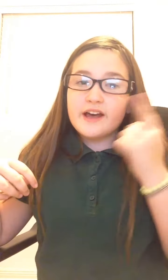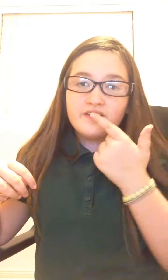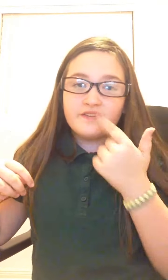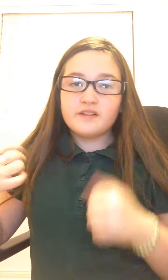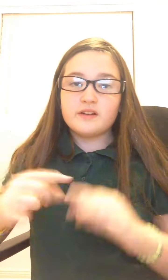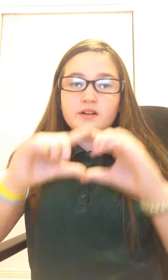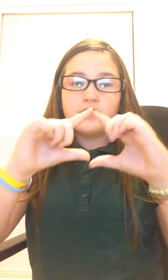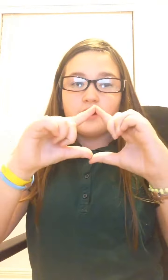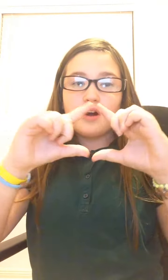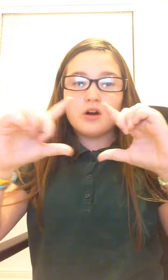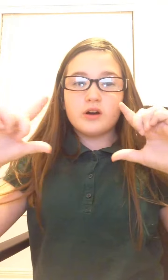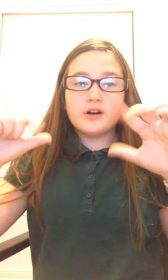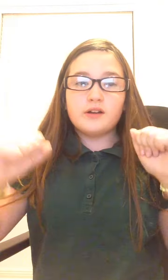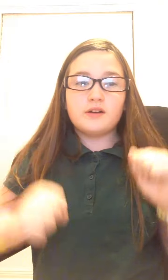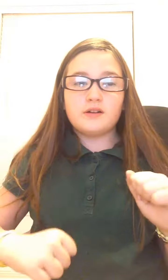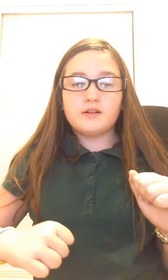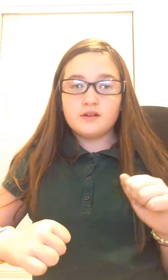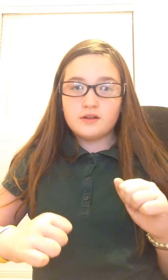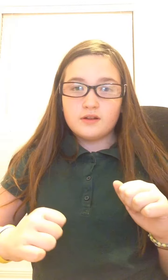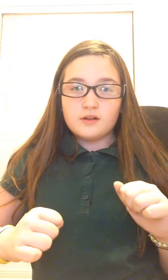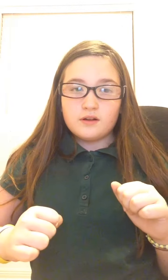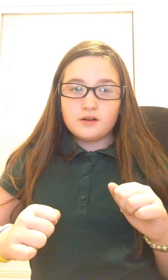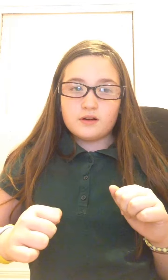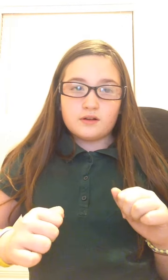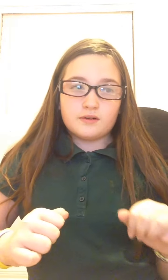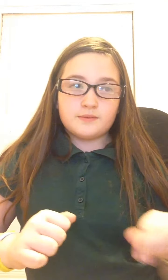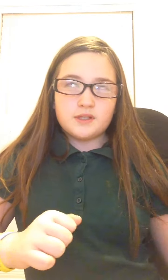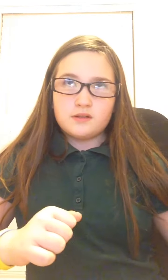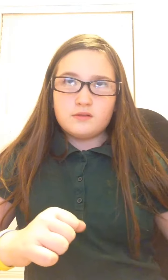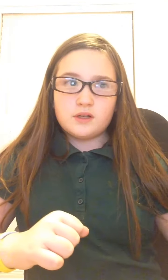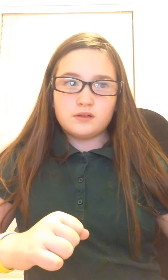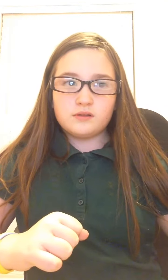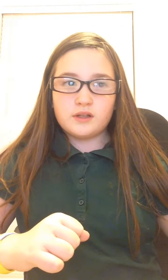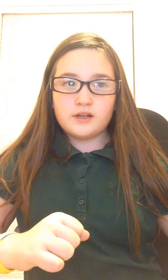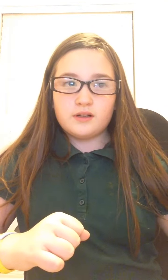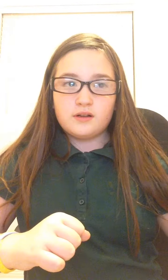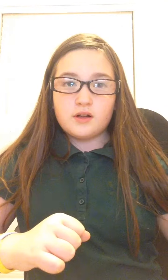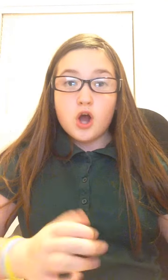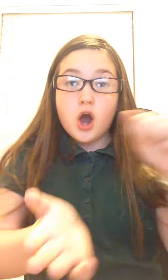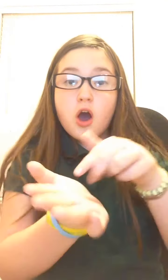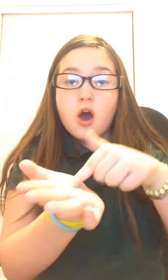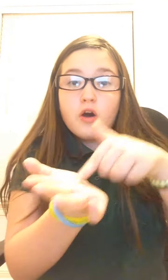death, card, um, what else is there? Oh,